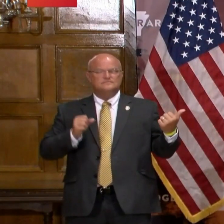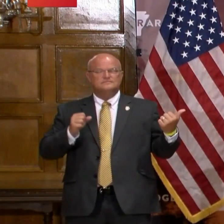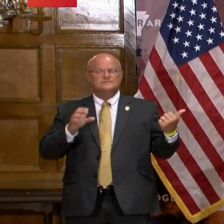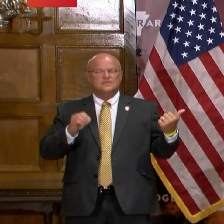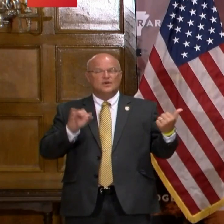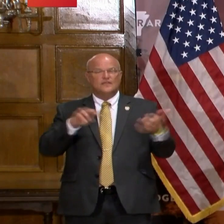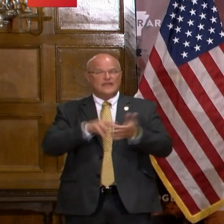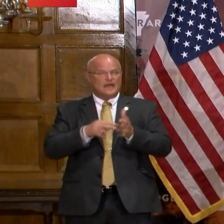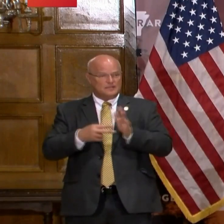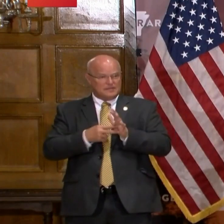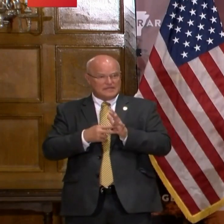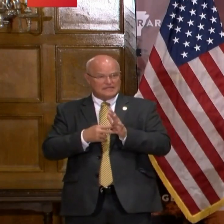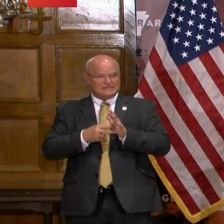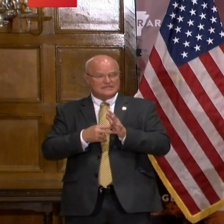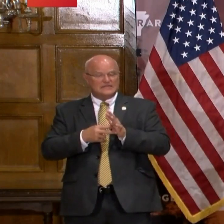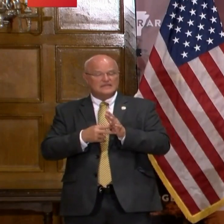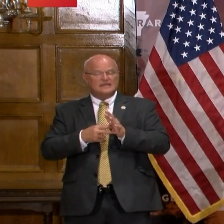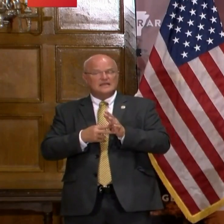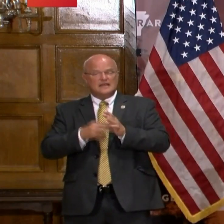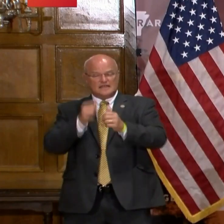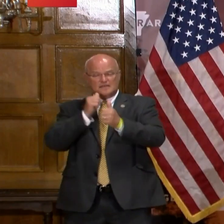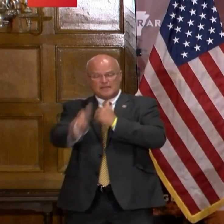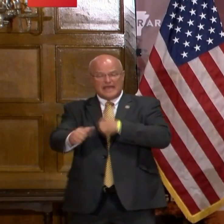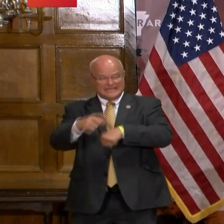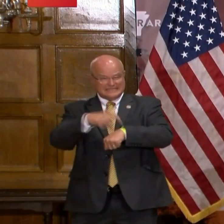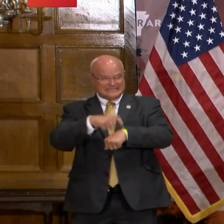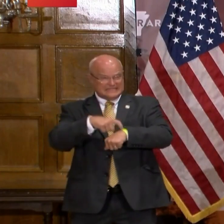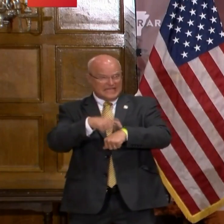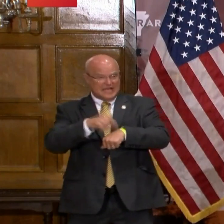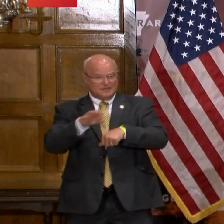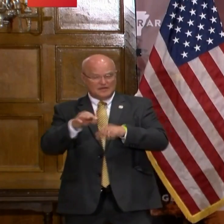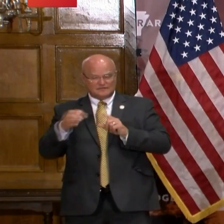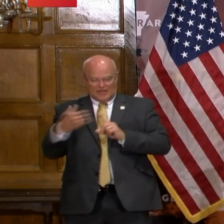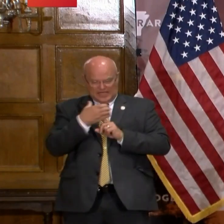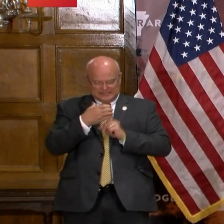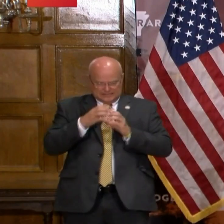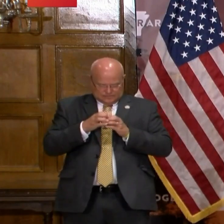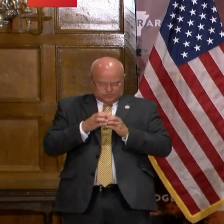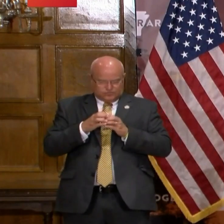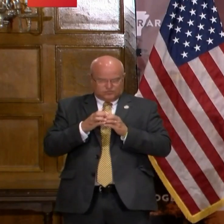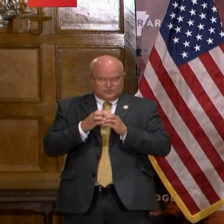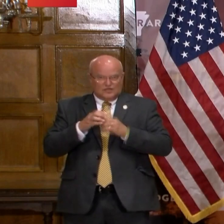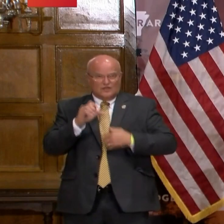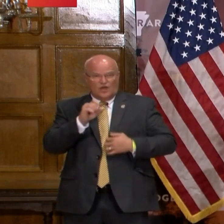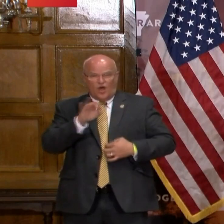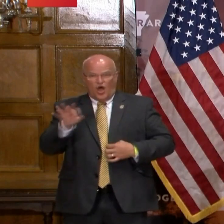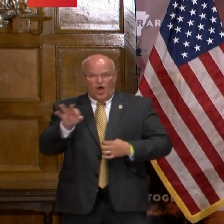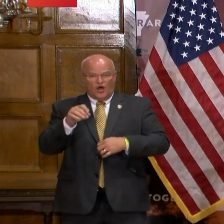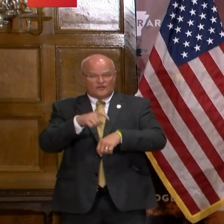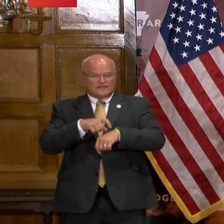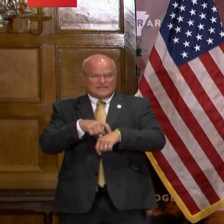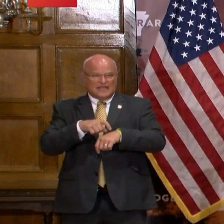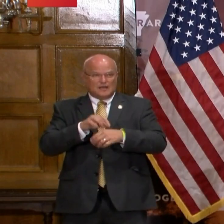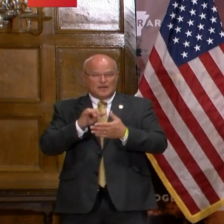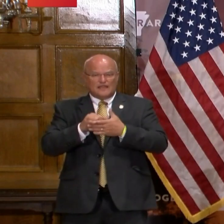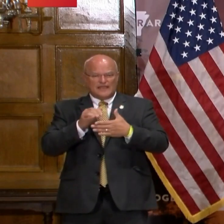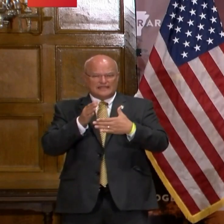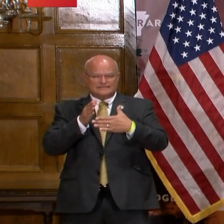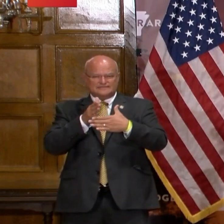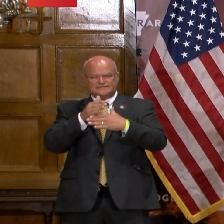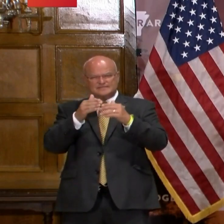So that means that they have moved past the period of isolation. They are off the period. Now, those